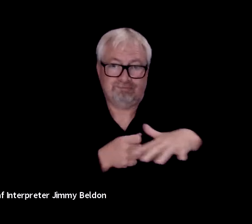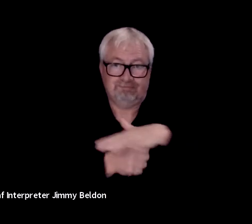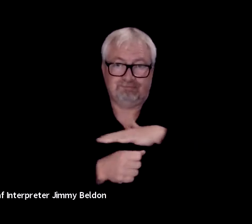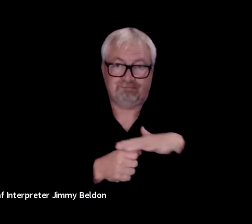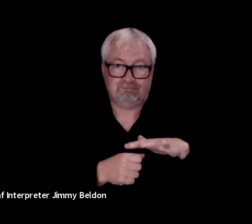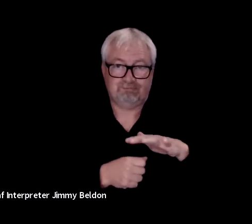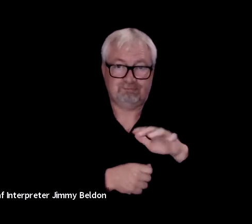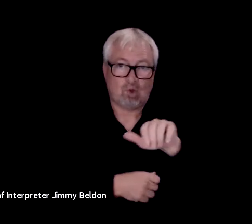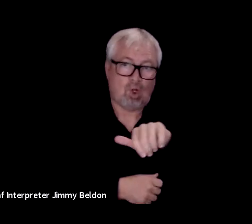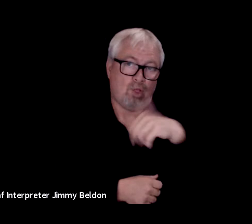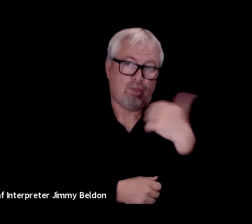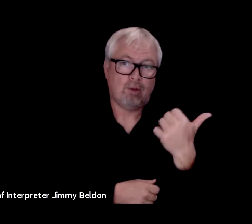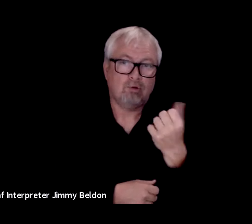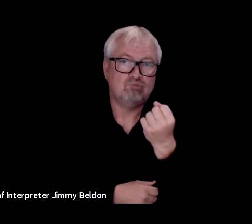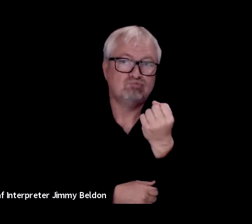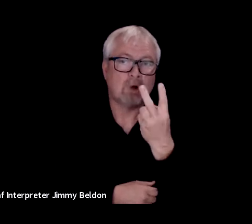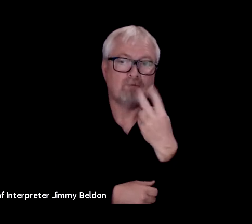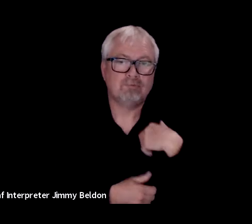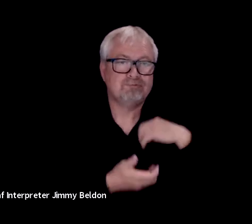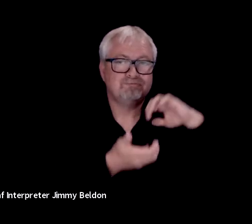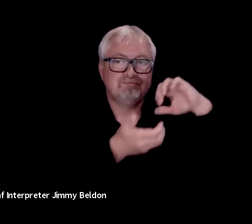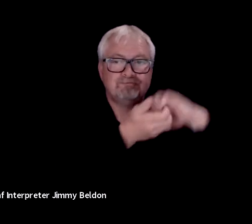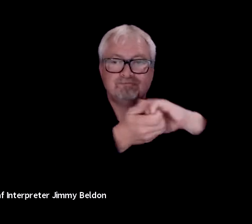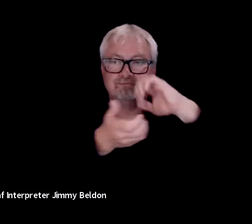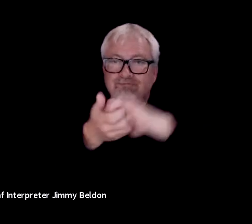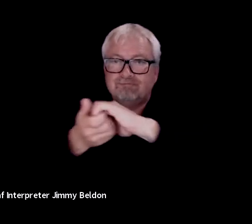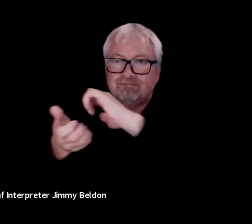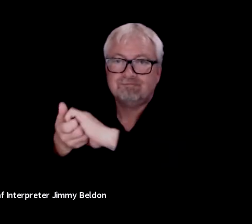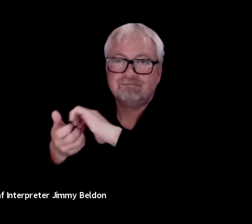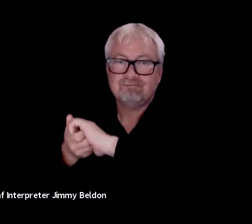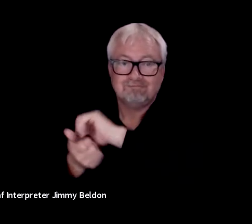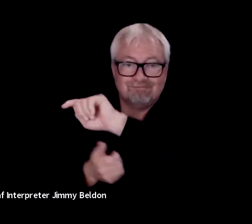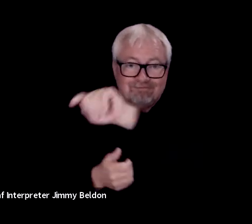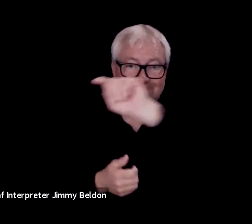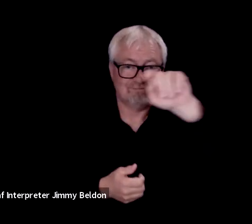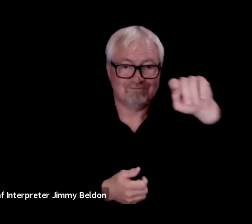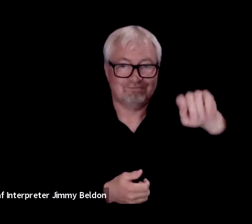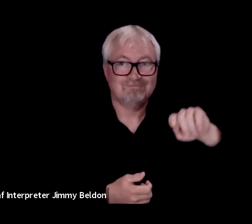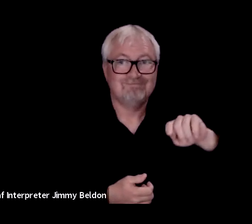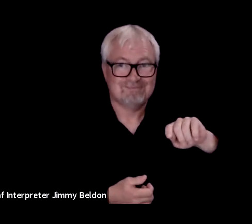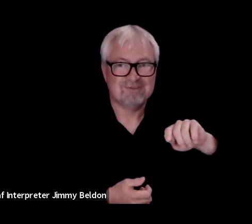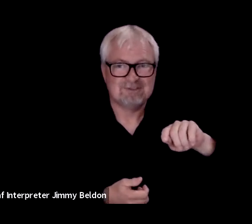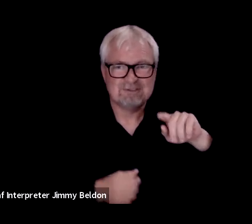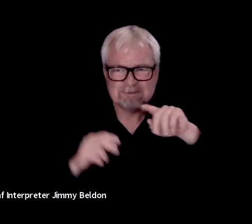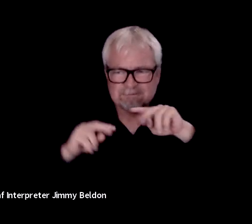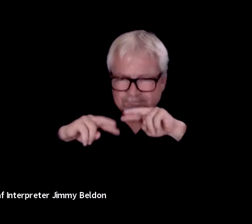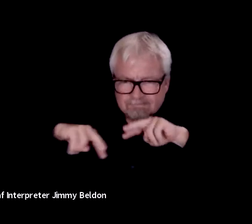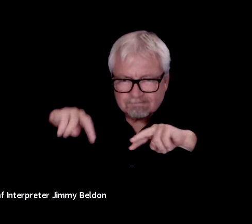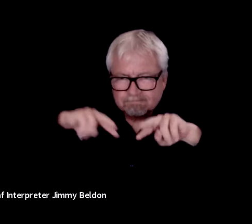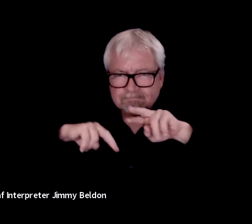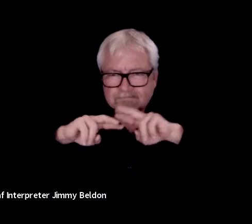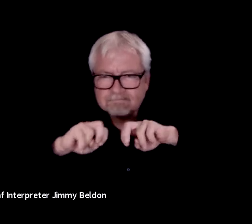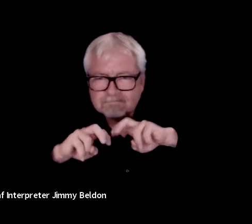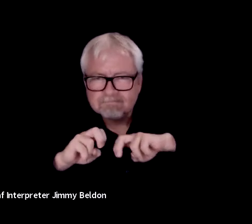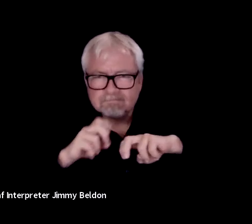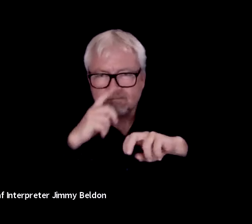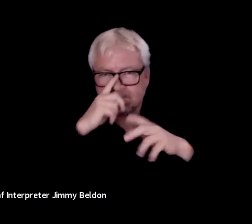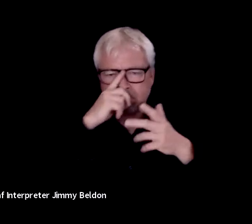looked at the rate of infections, hospitalizations, and